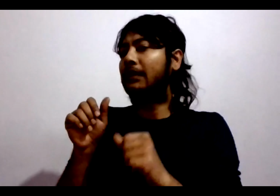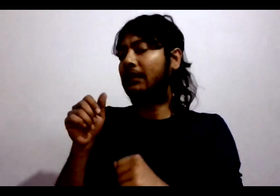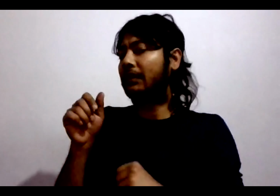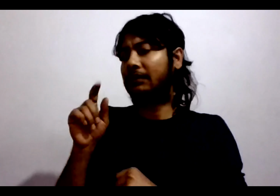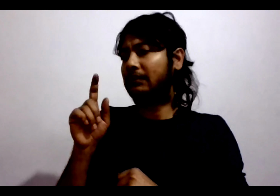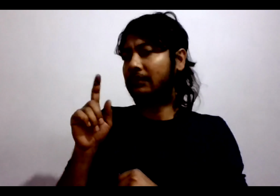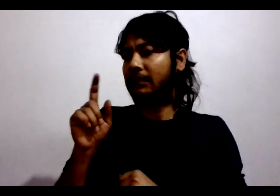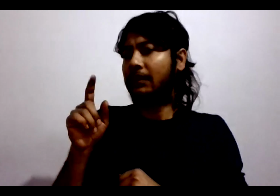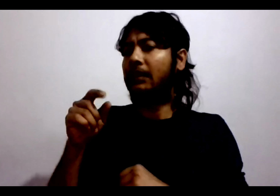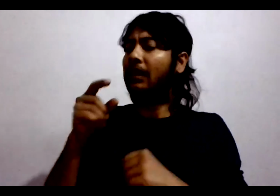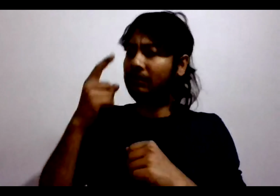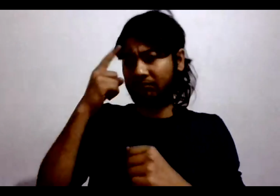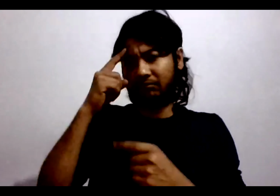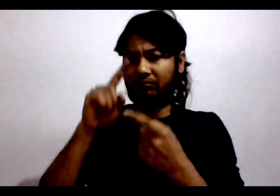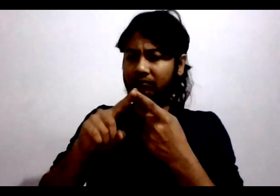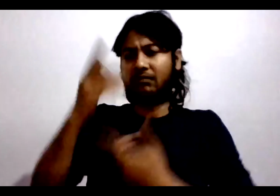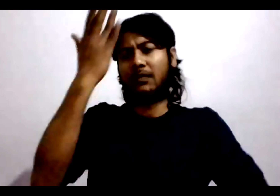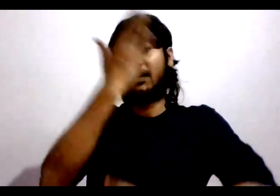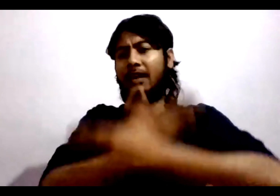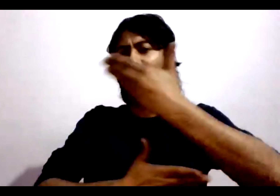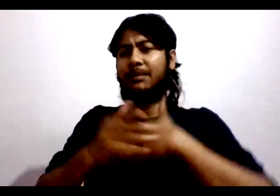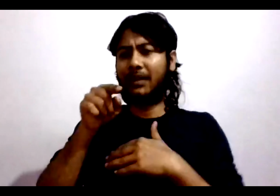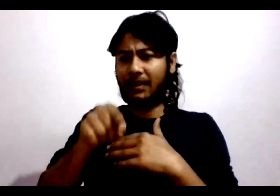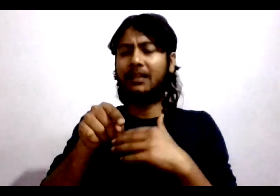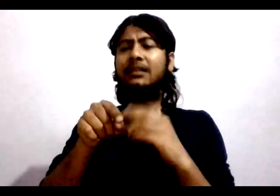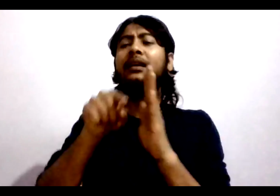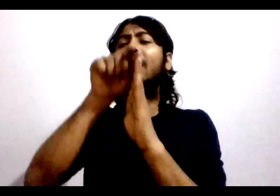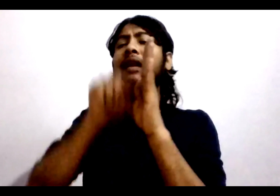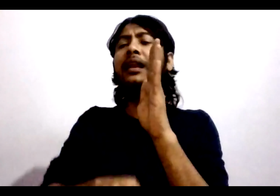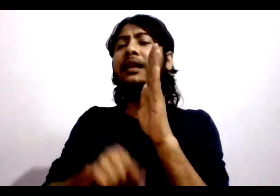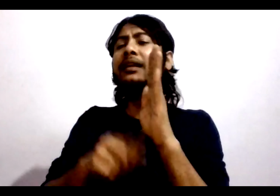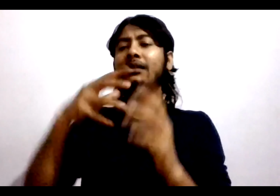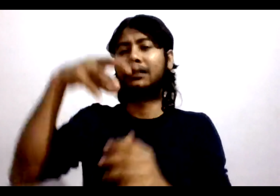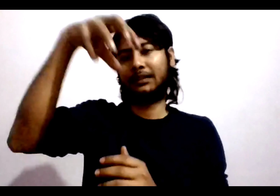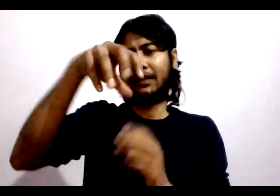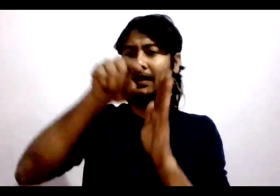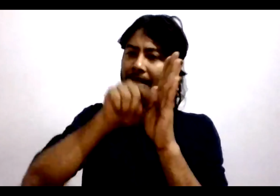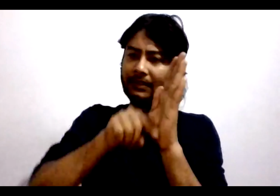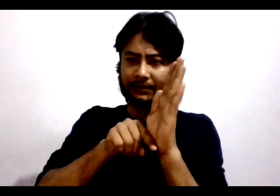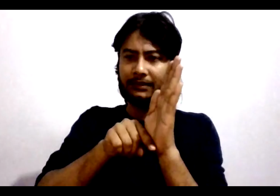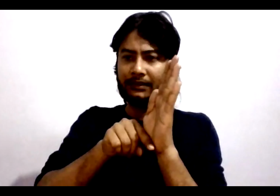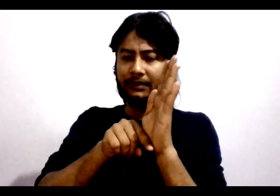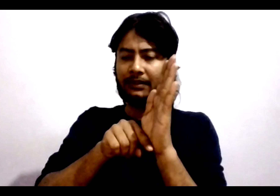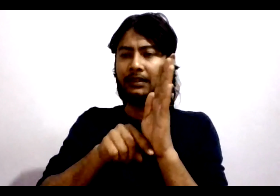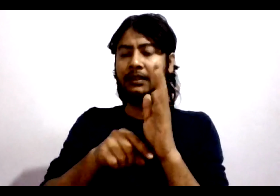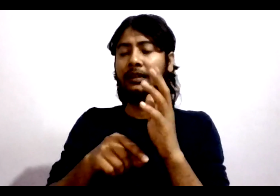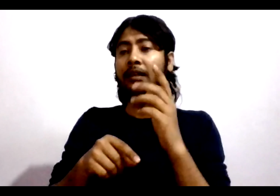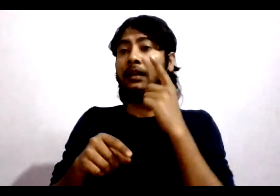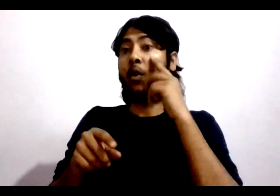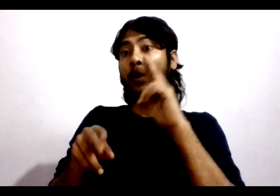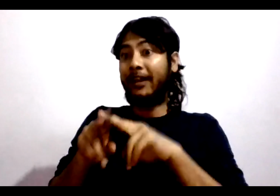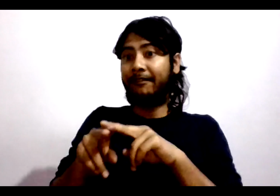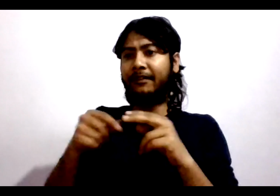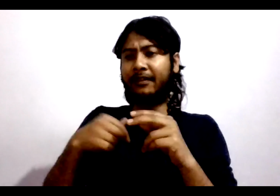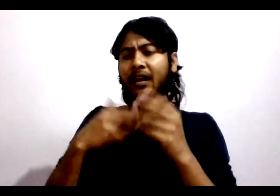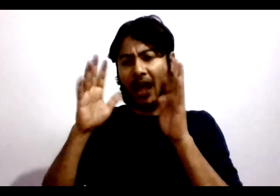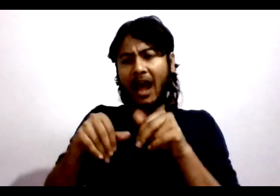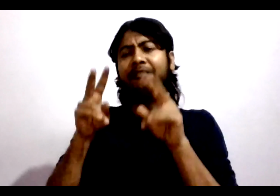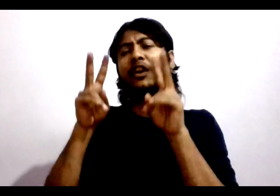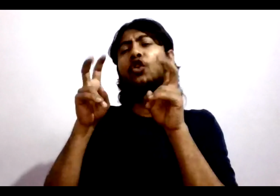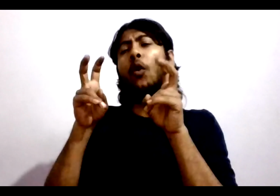a state subject, and there is a particular matter we are trying to pursue. But then the state always